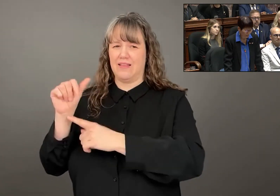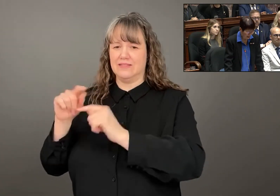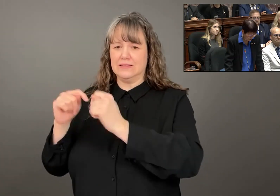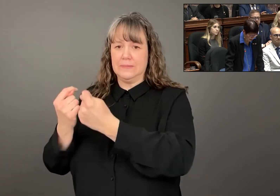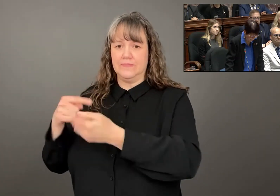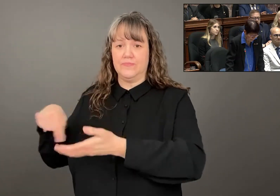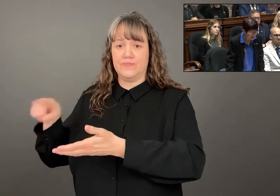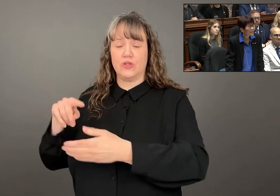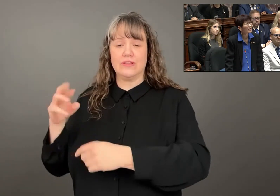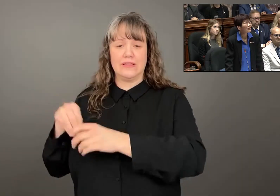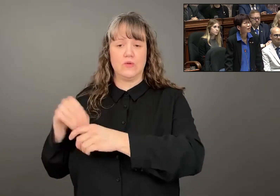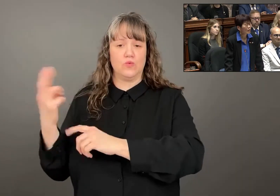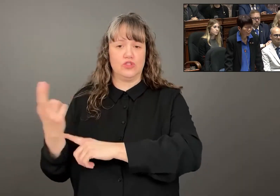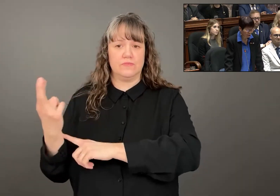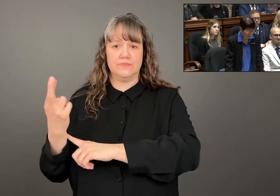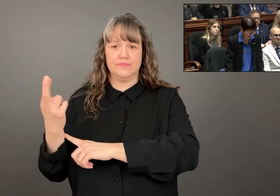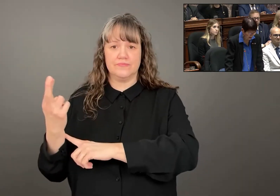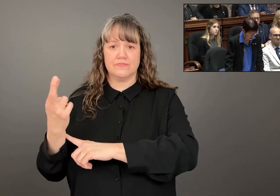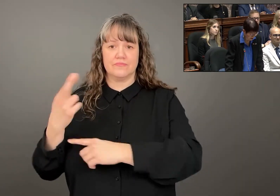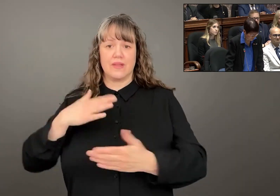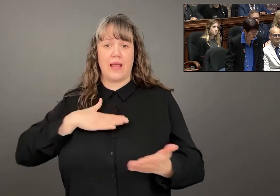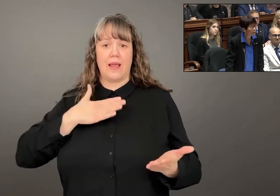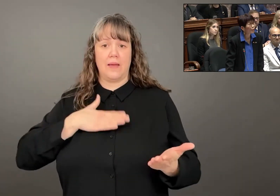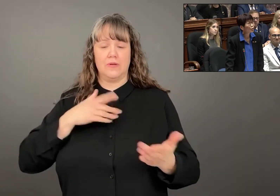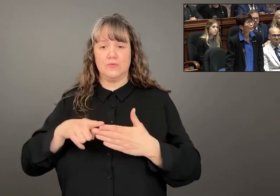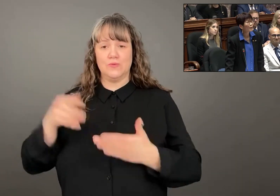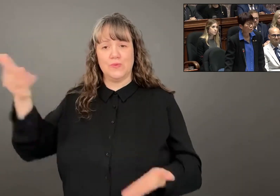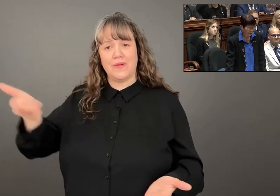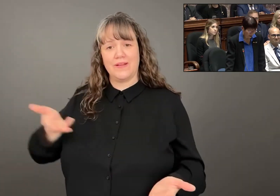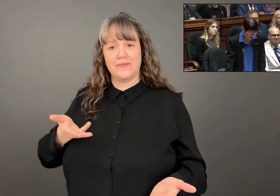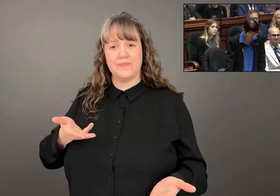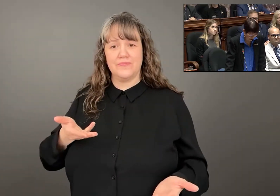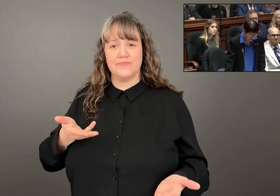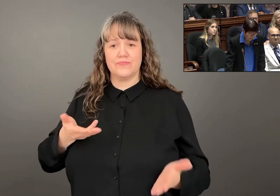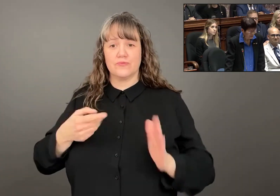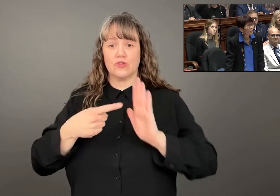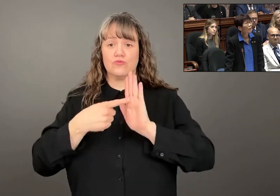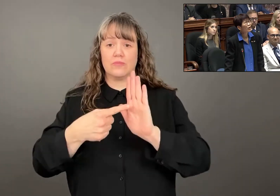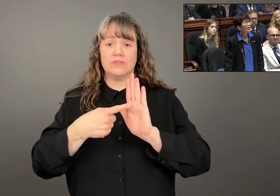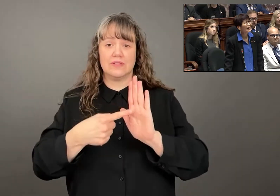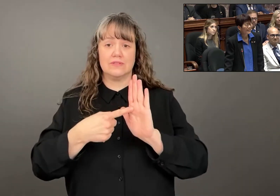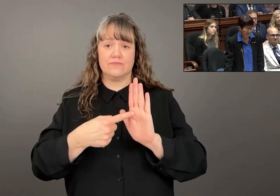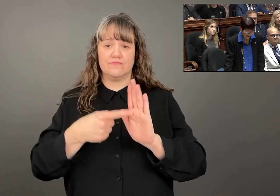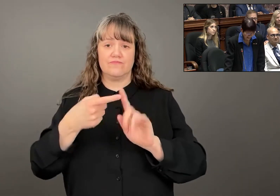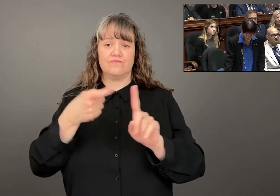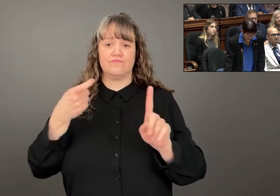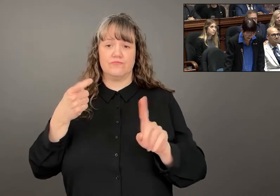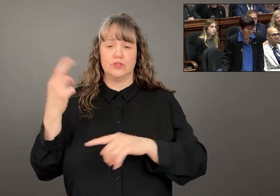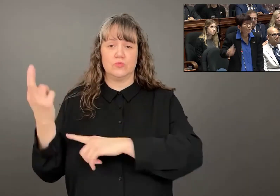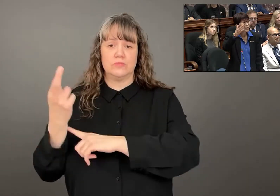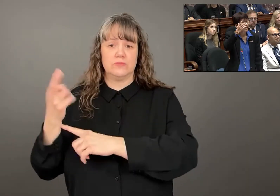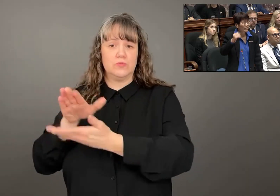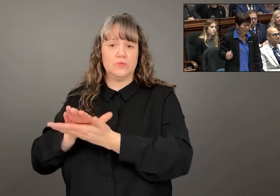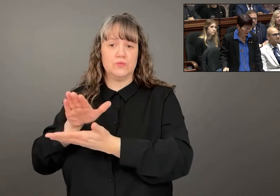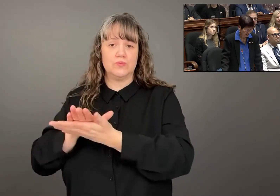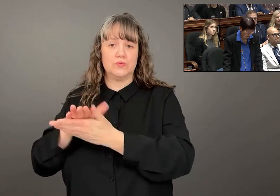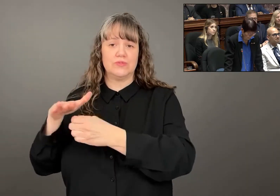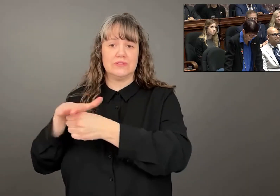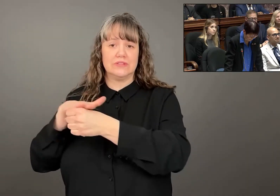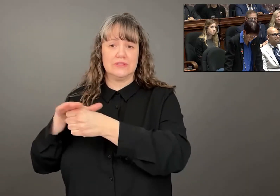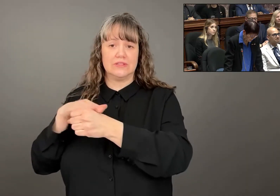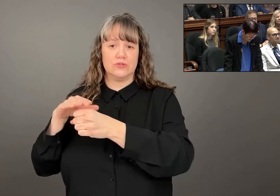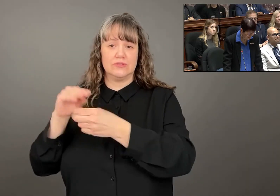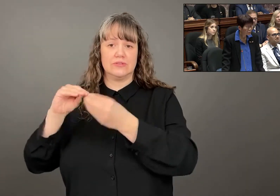to welcome the distinguished representative from the Richmond School District, number 38, in the public gallery